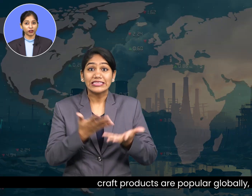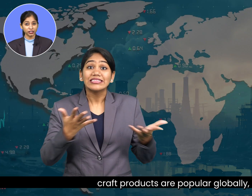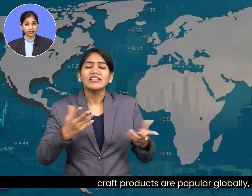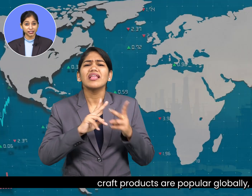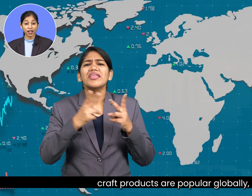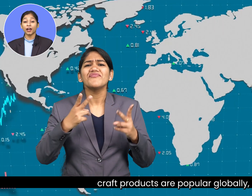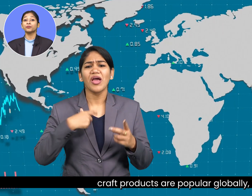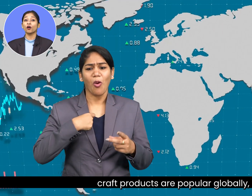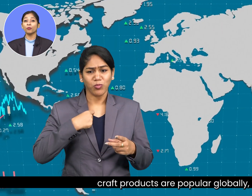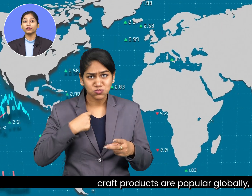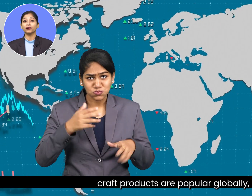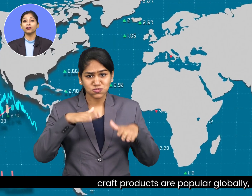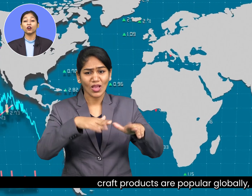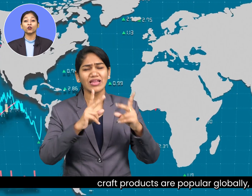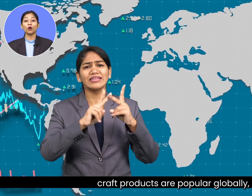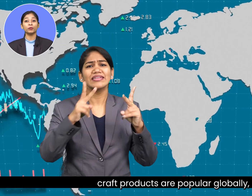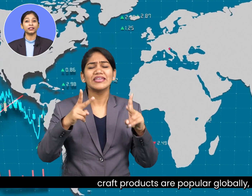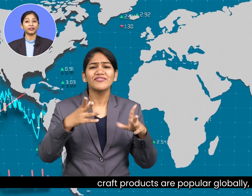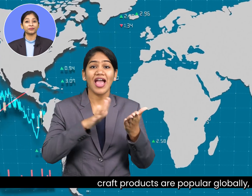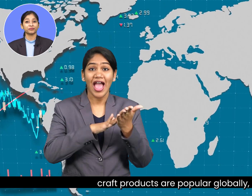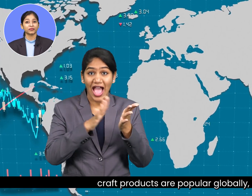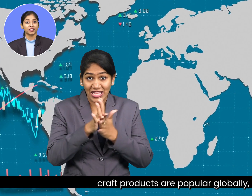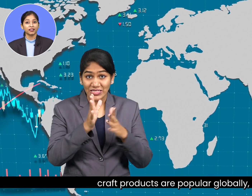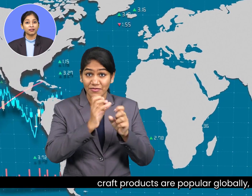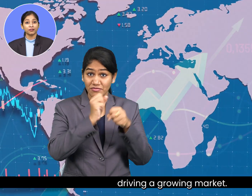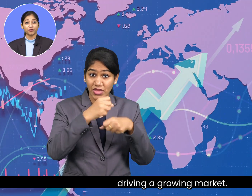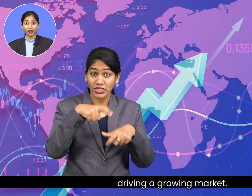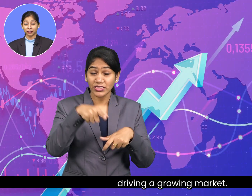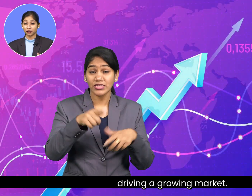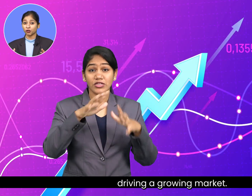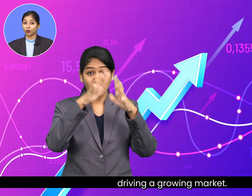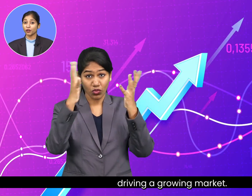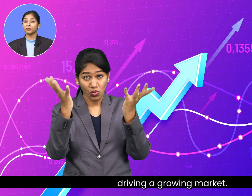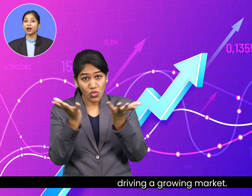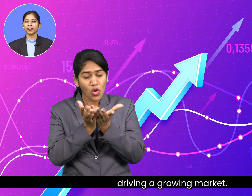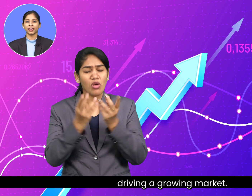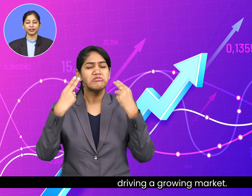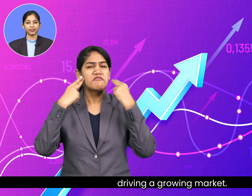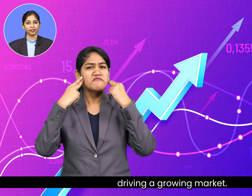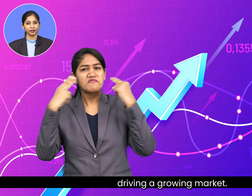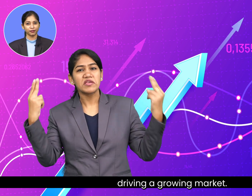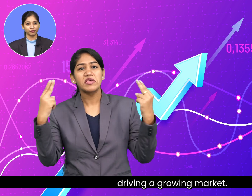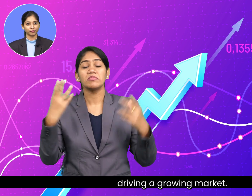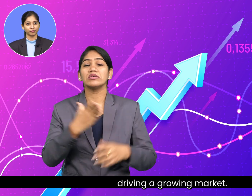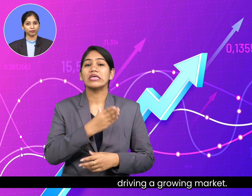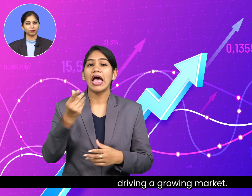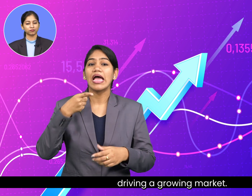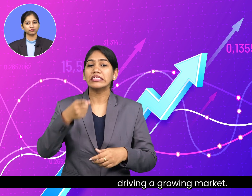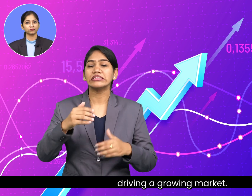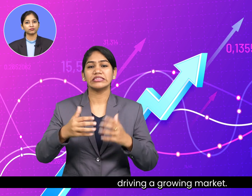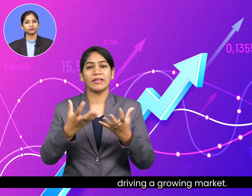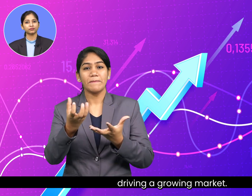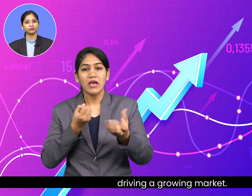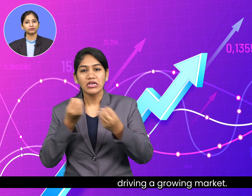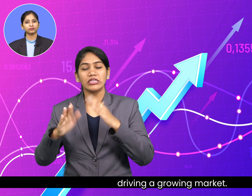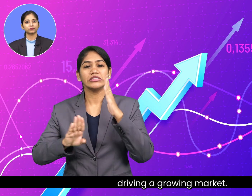Craft products are popular globally, driving a growing market.